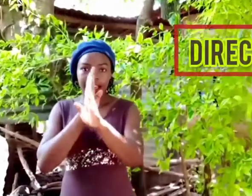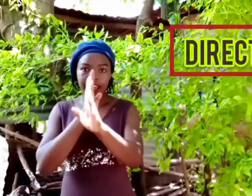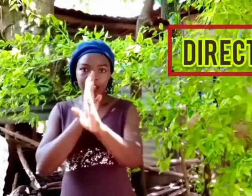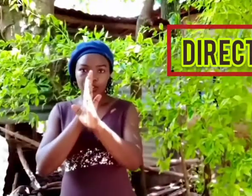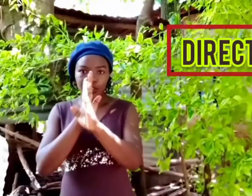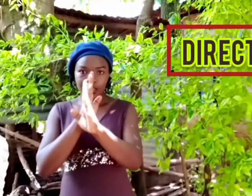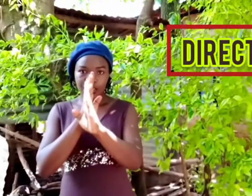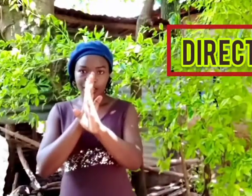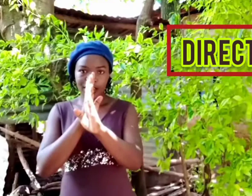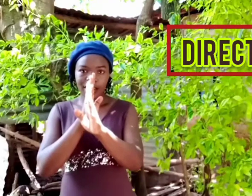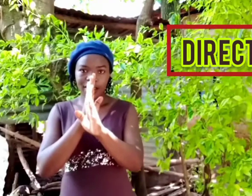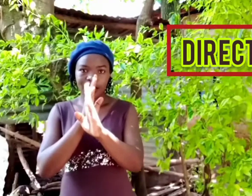Direction.